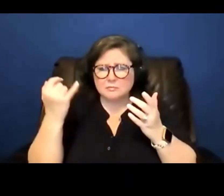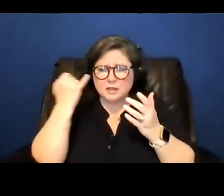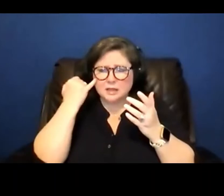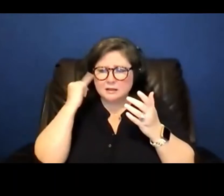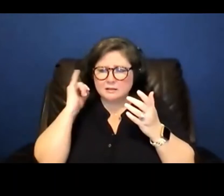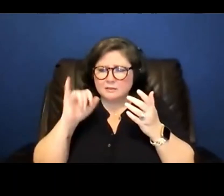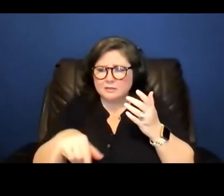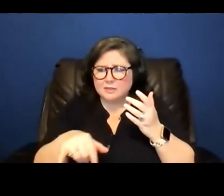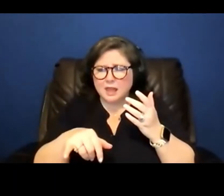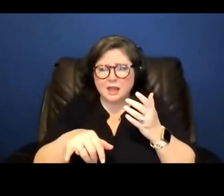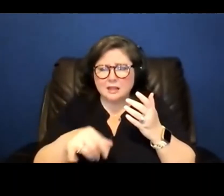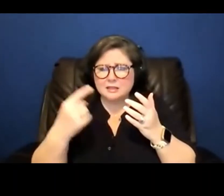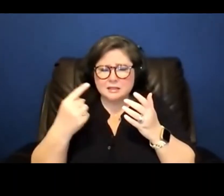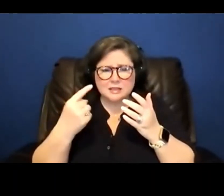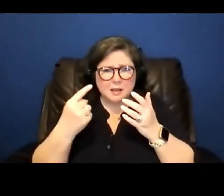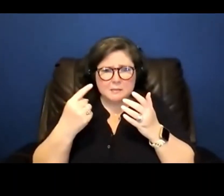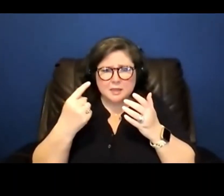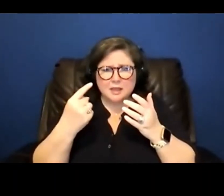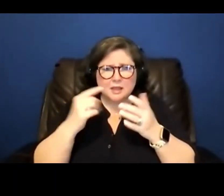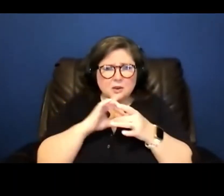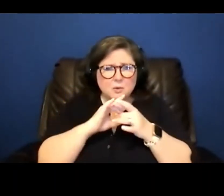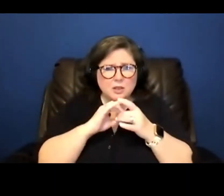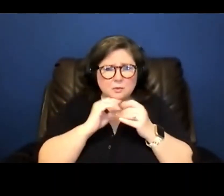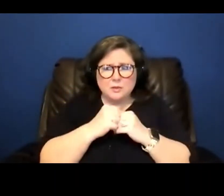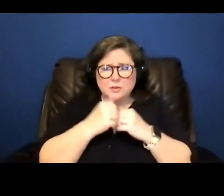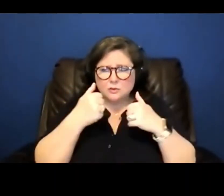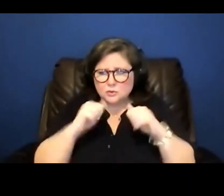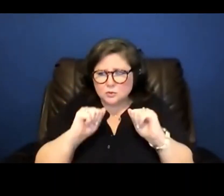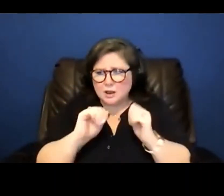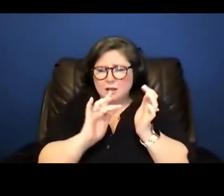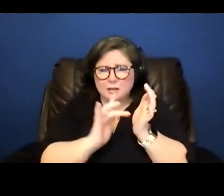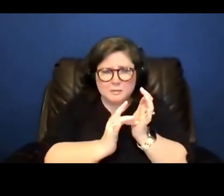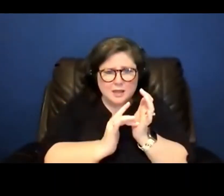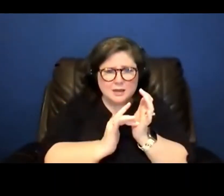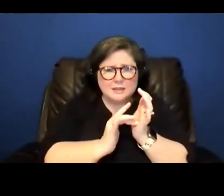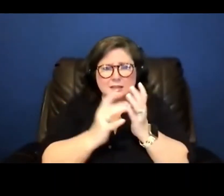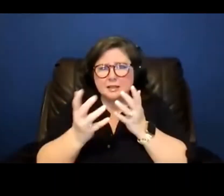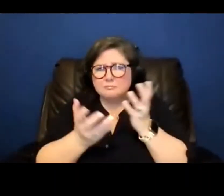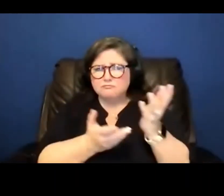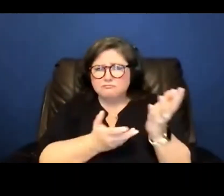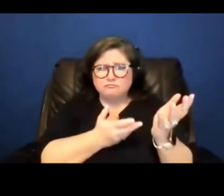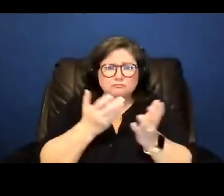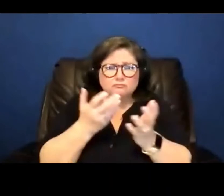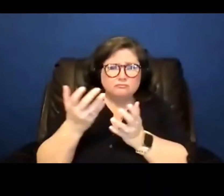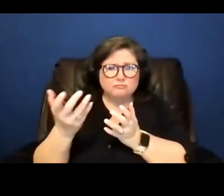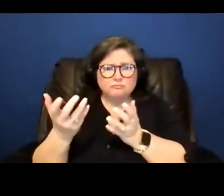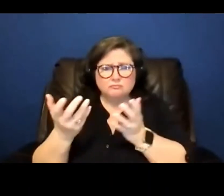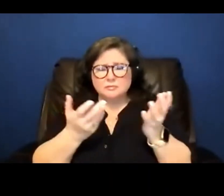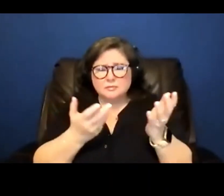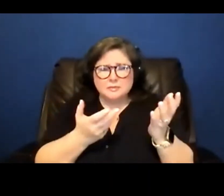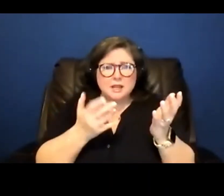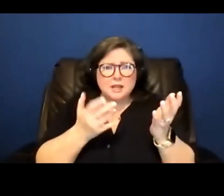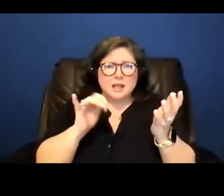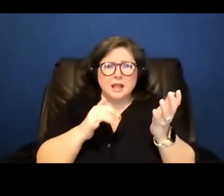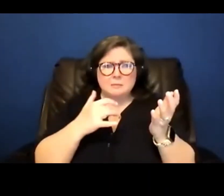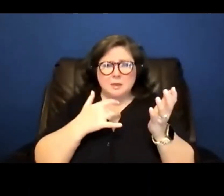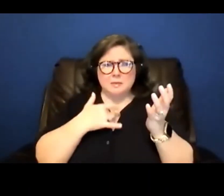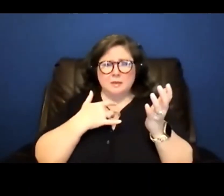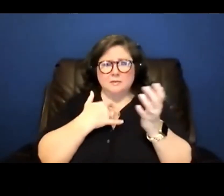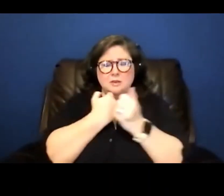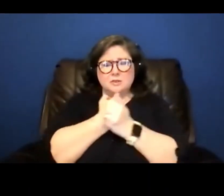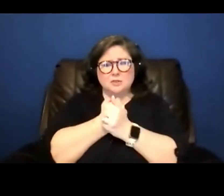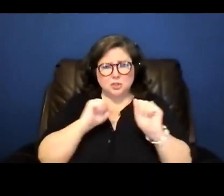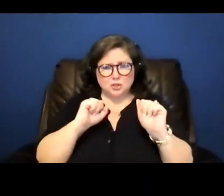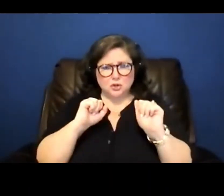to the trial, was it something related to the medication, all of that. And that made me feel so secure and